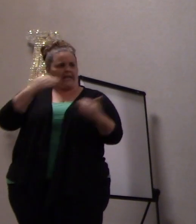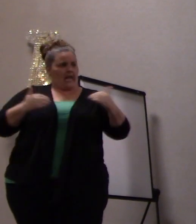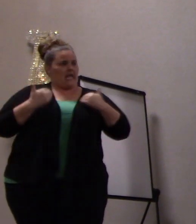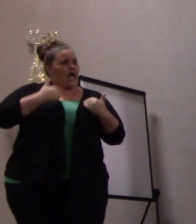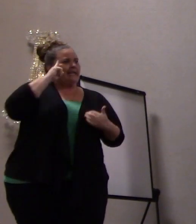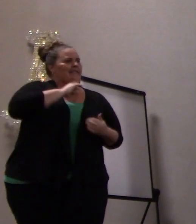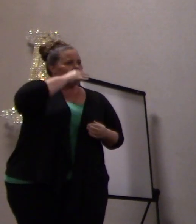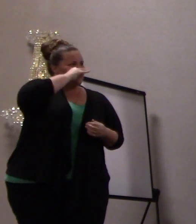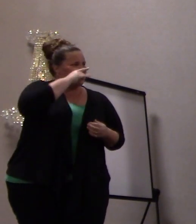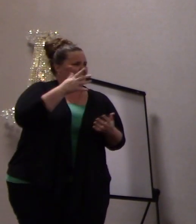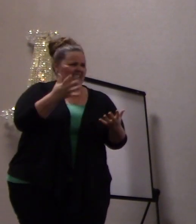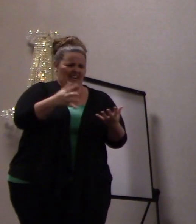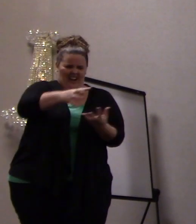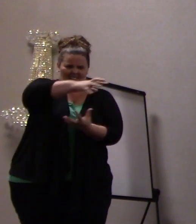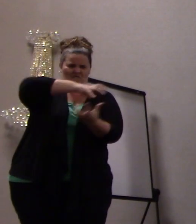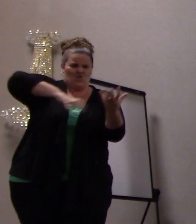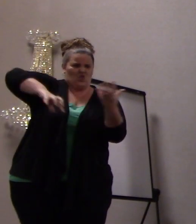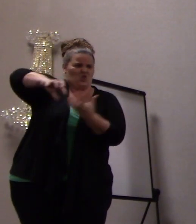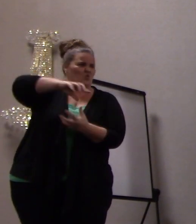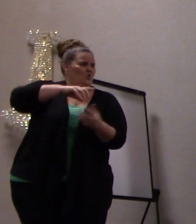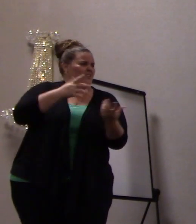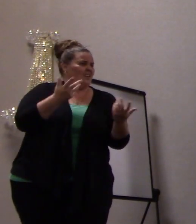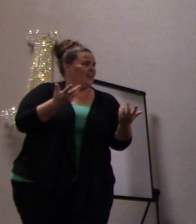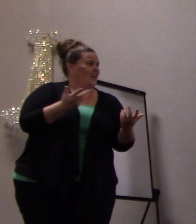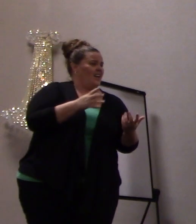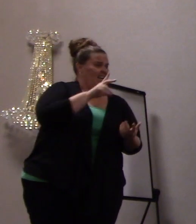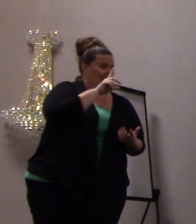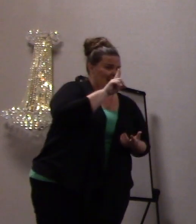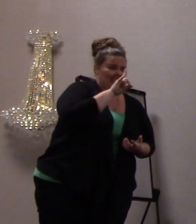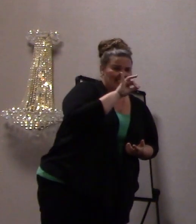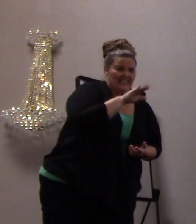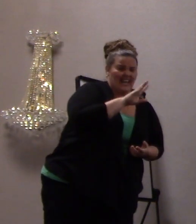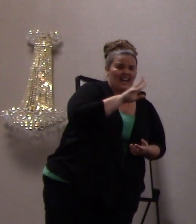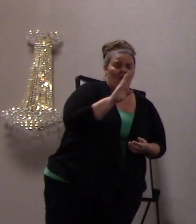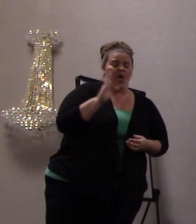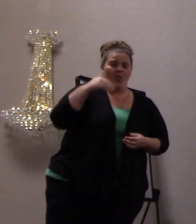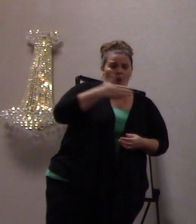kids get all confused about whether the whale swallowed Jonah or Jonah swallowed the